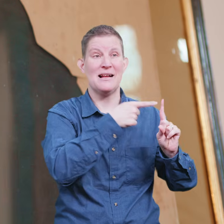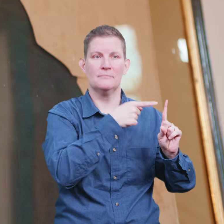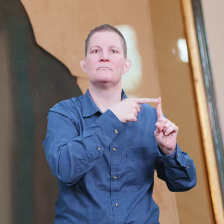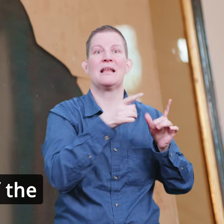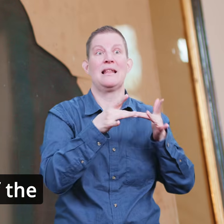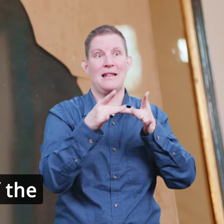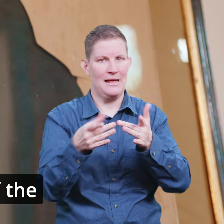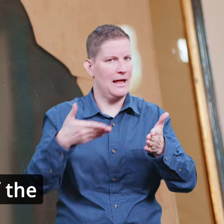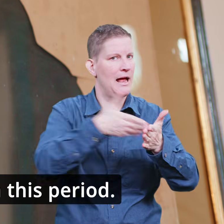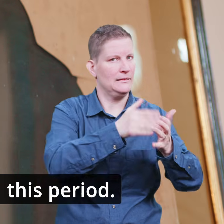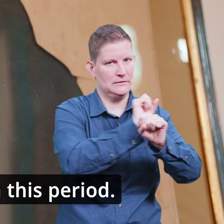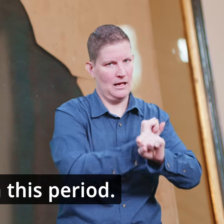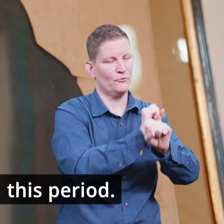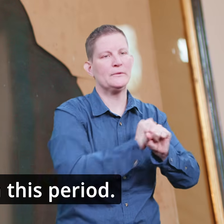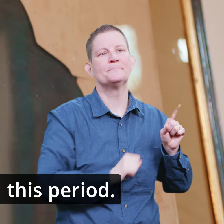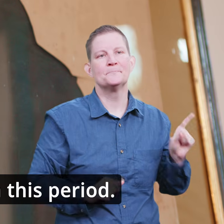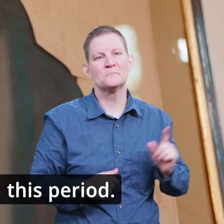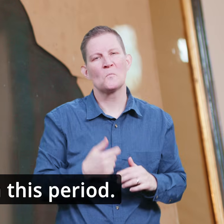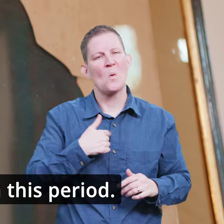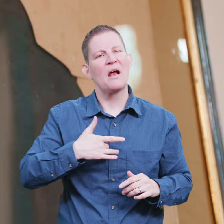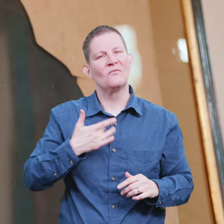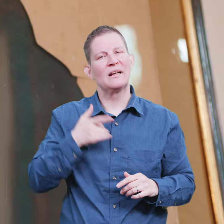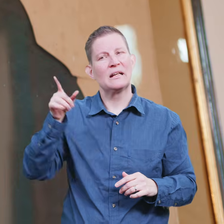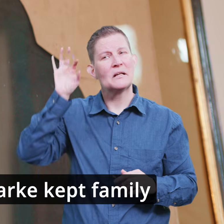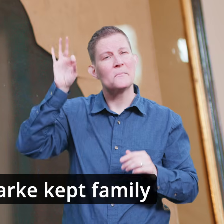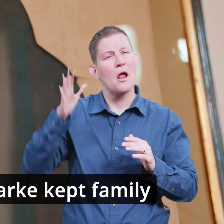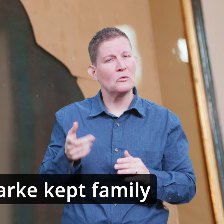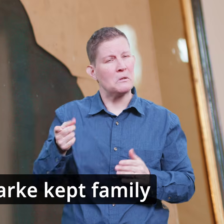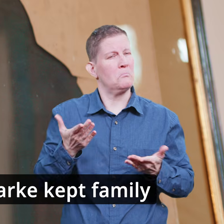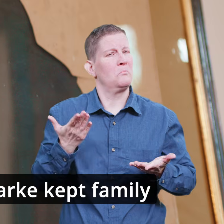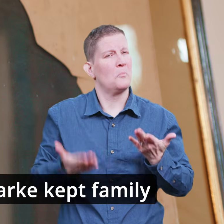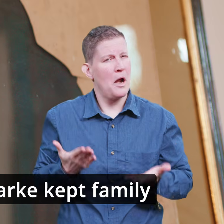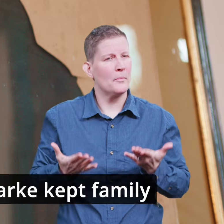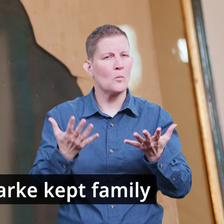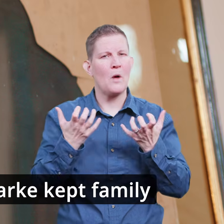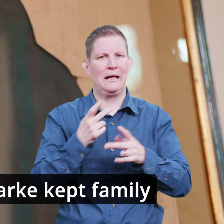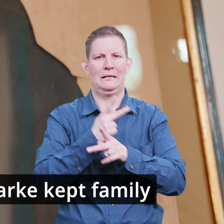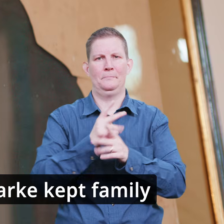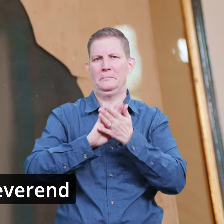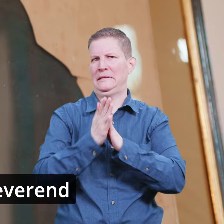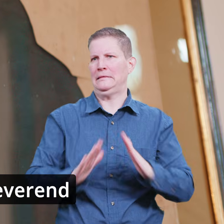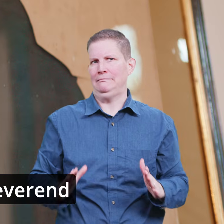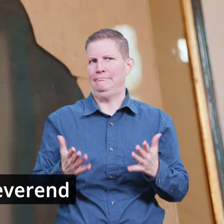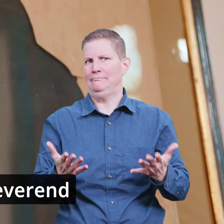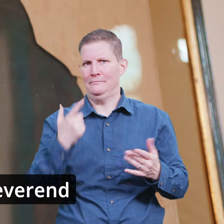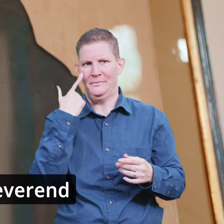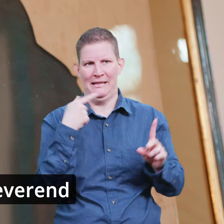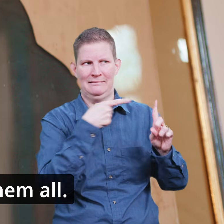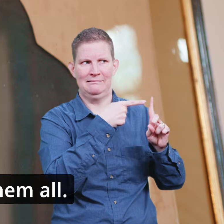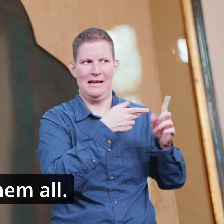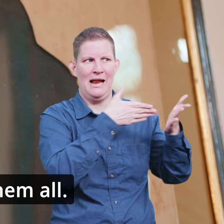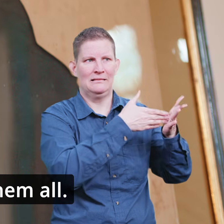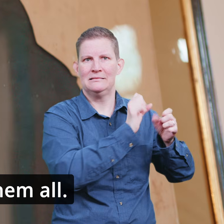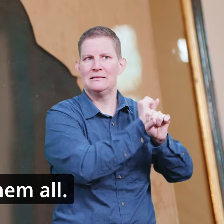Samuel Cook, was a leader of the anti-slave movement in this period. So we assume Reverend Clarke kept family peace by letting